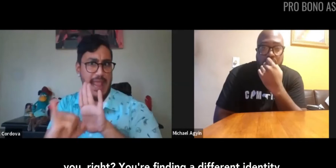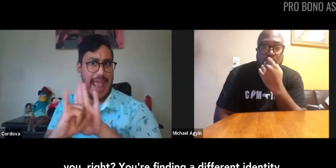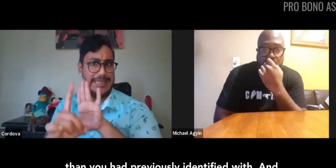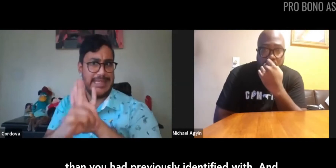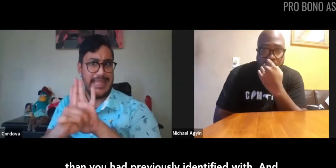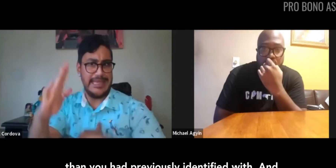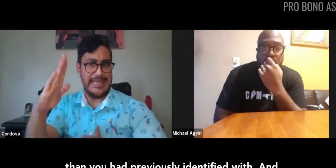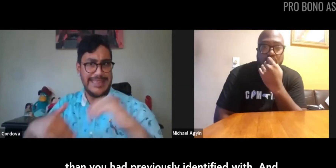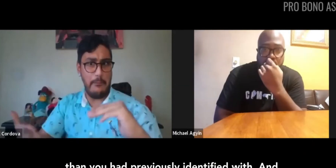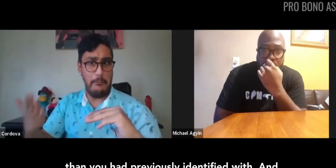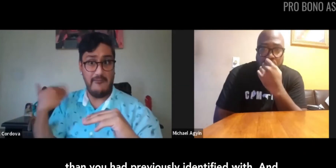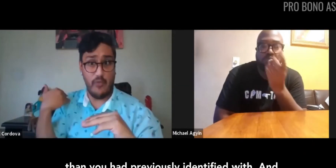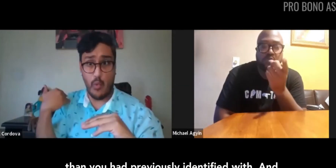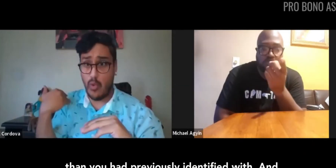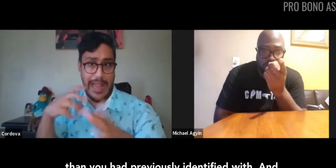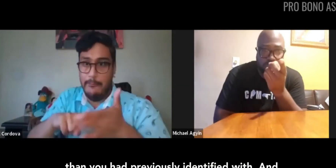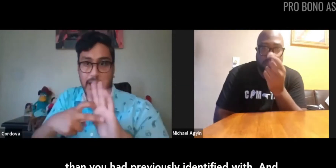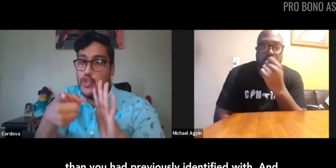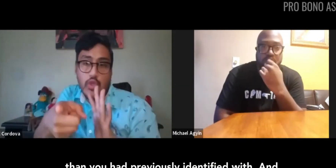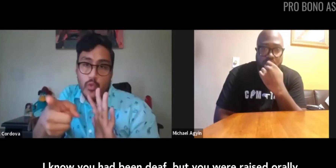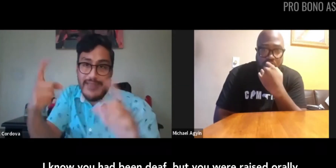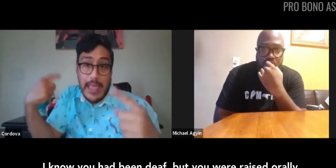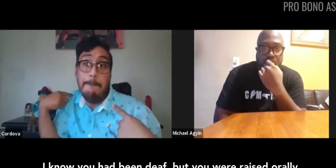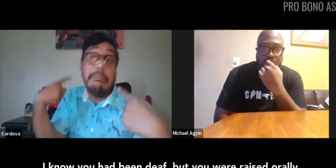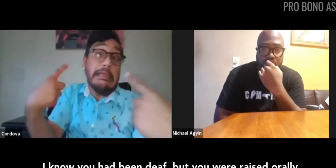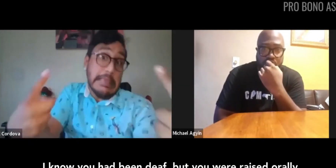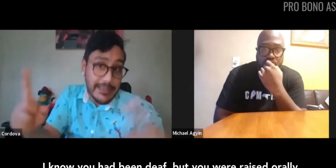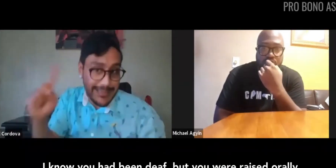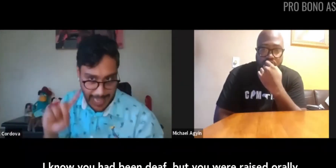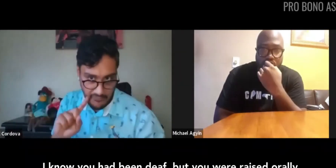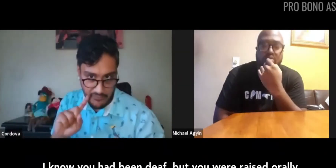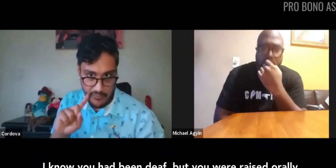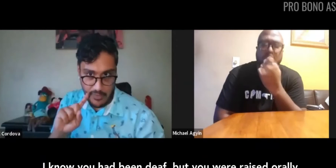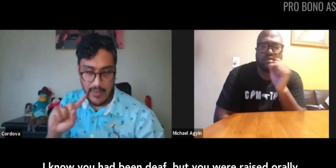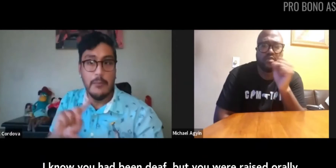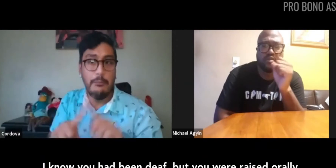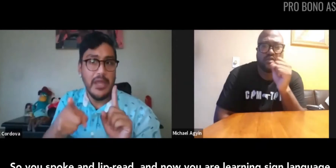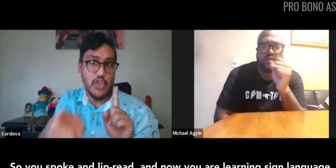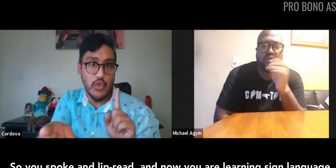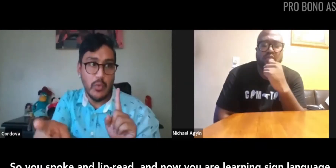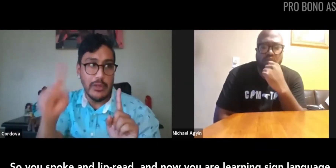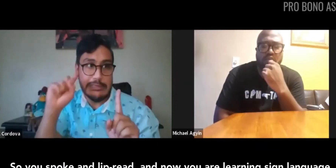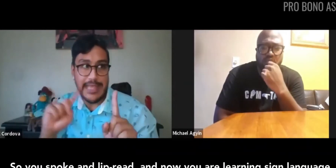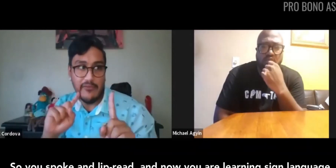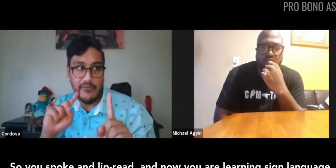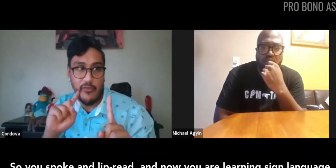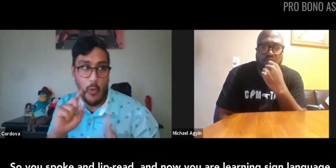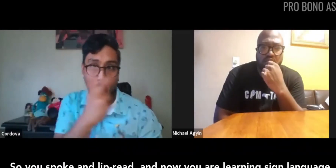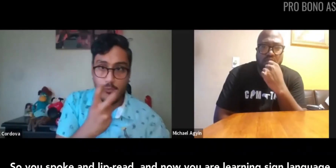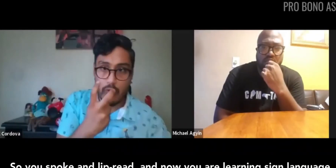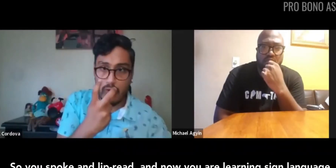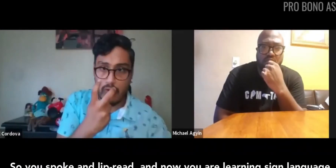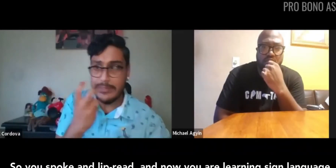different identity than you had previously identified with. And I know you had been deaf, but you were raised orally, so you spoke and lip